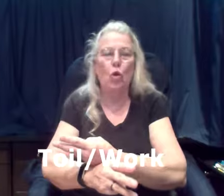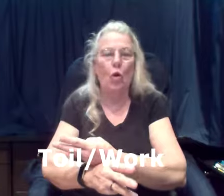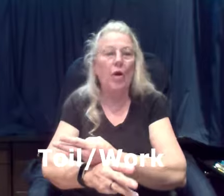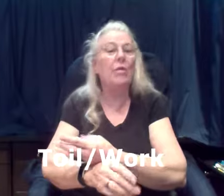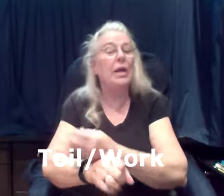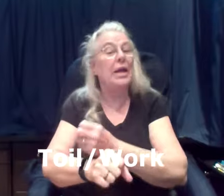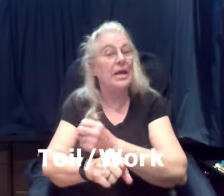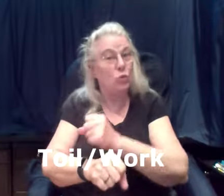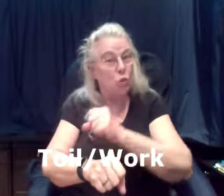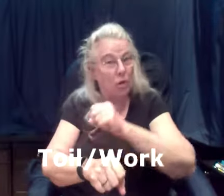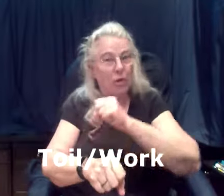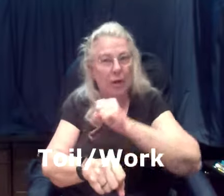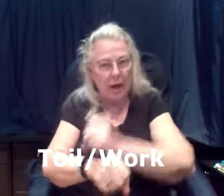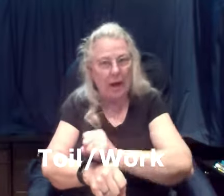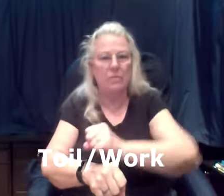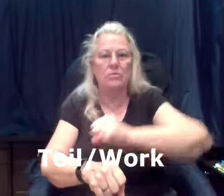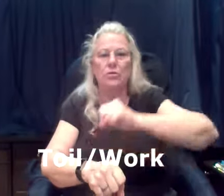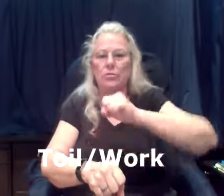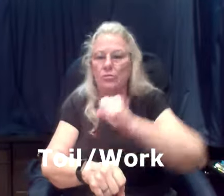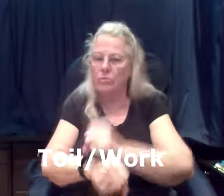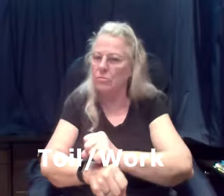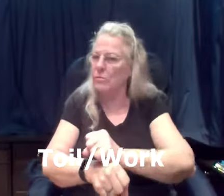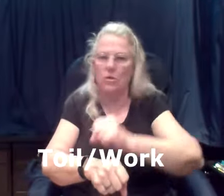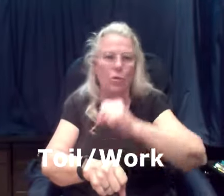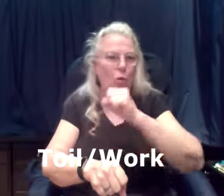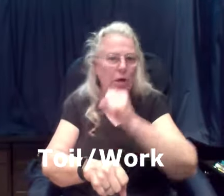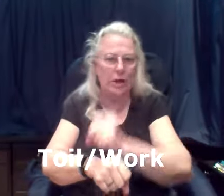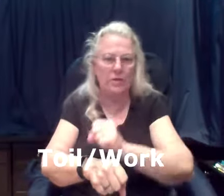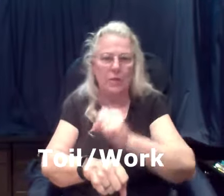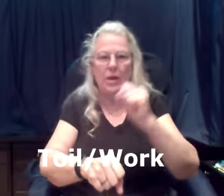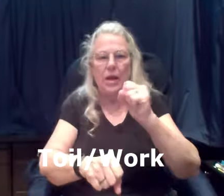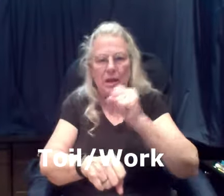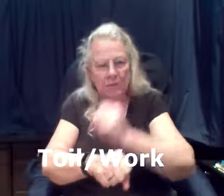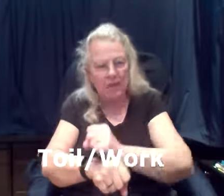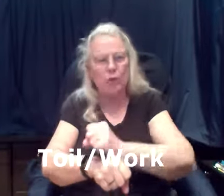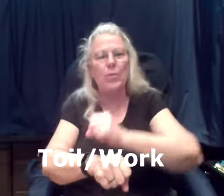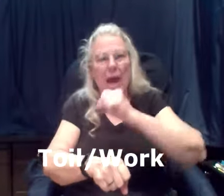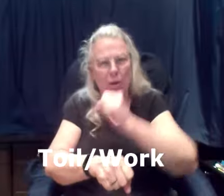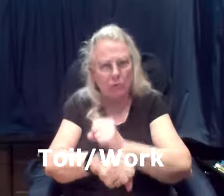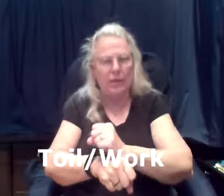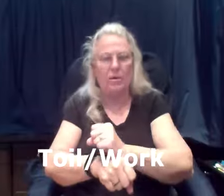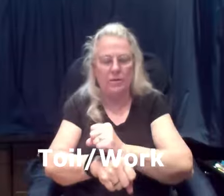Toil is work, and you're working at something. It's like you're pounding on something.